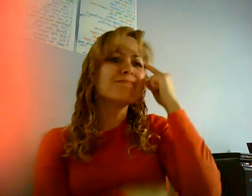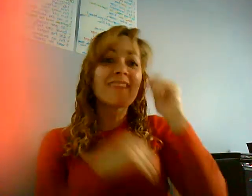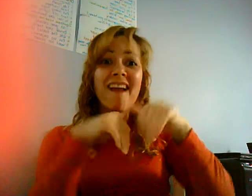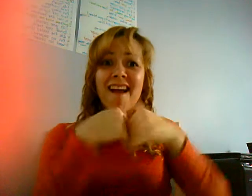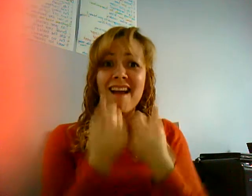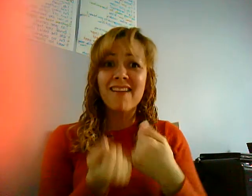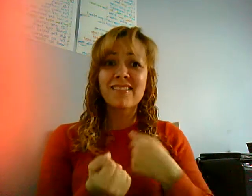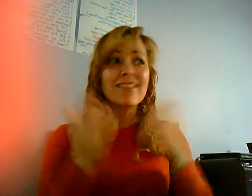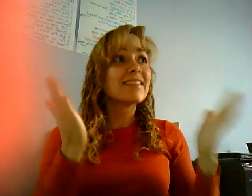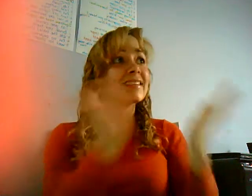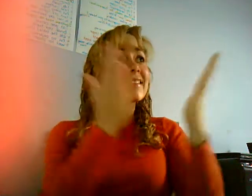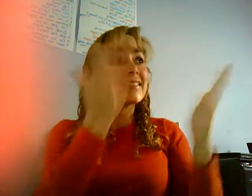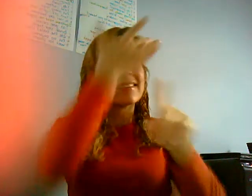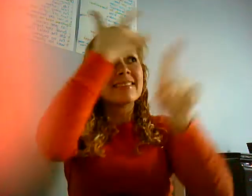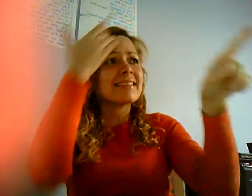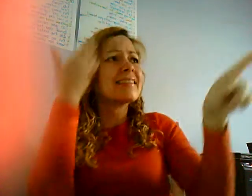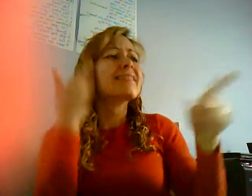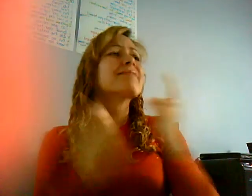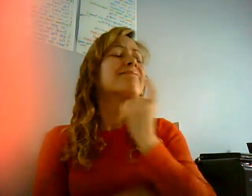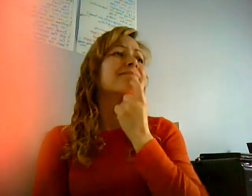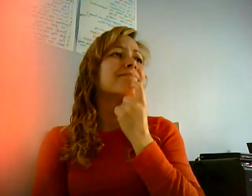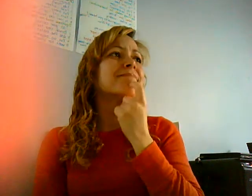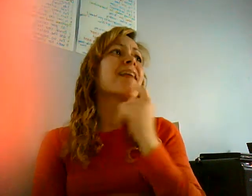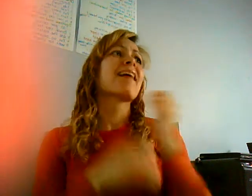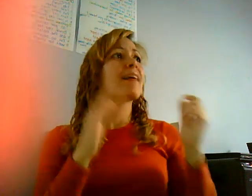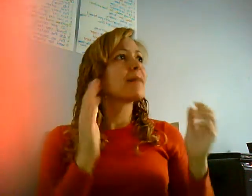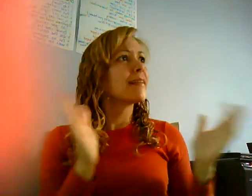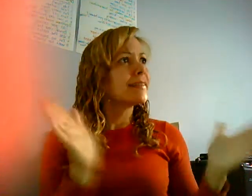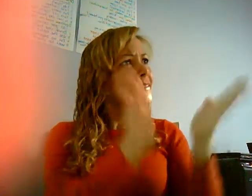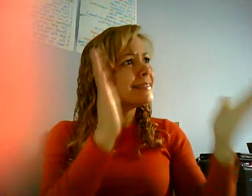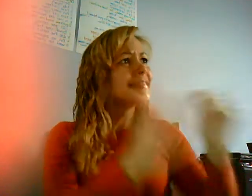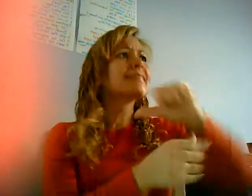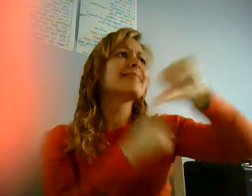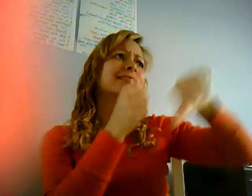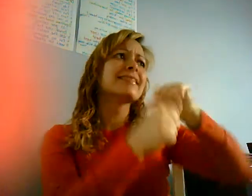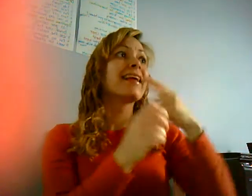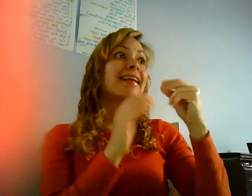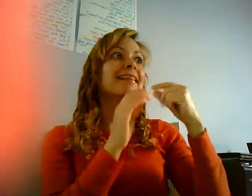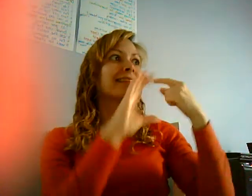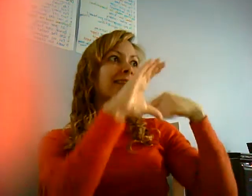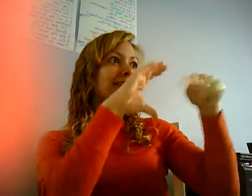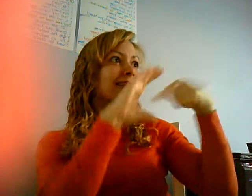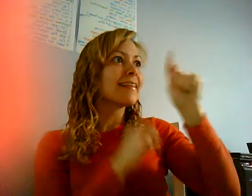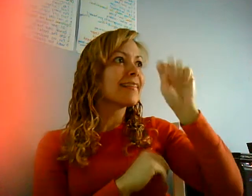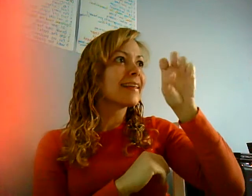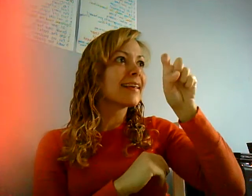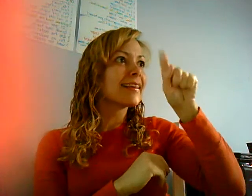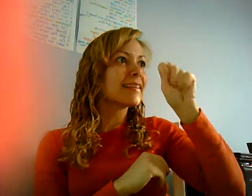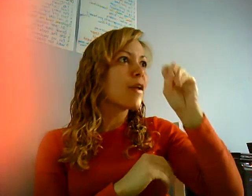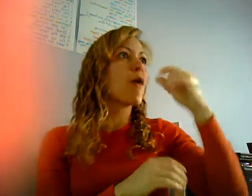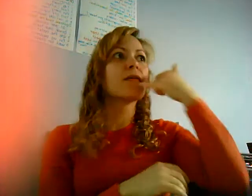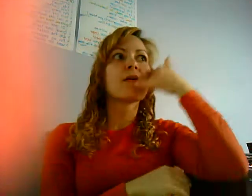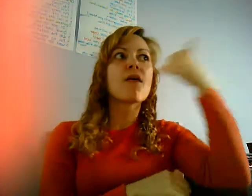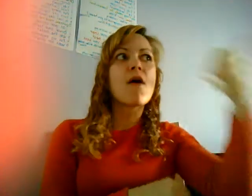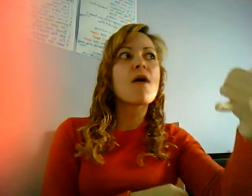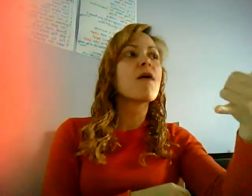face, I need to consider how can I help them and encourage them. I can send them an email, text,